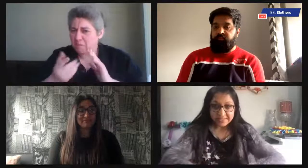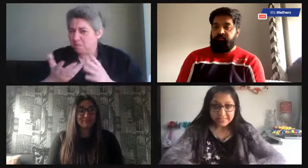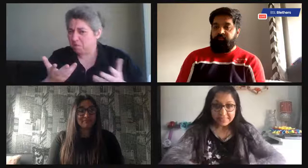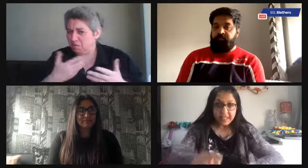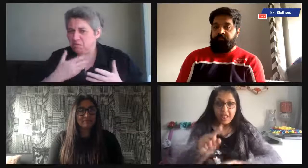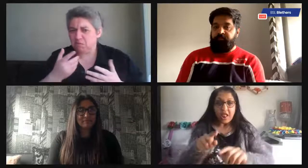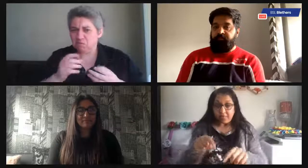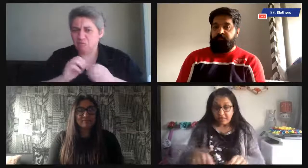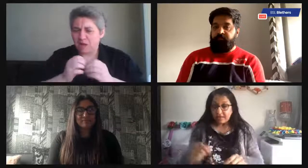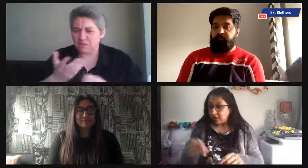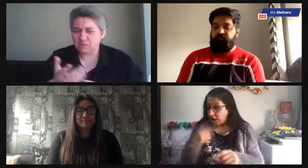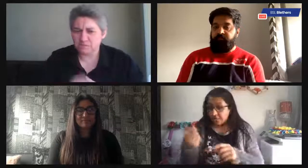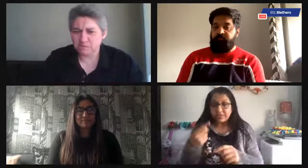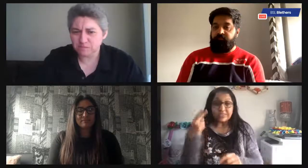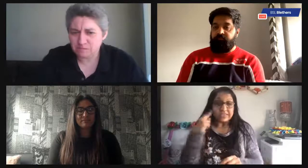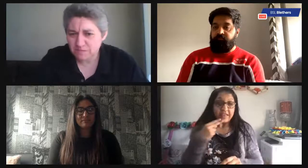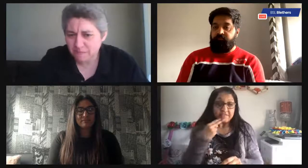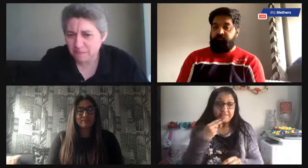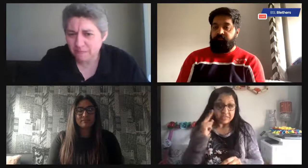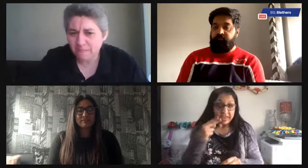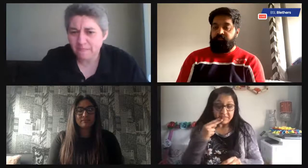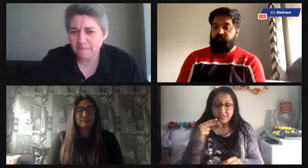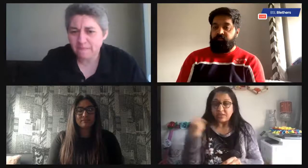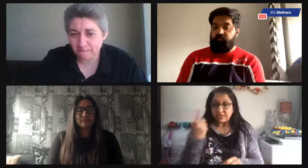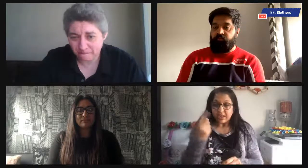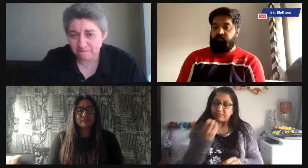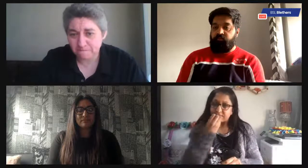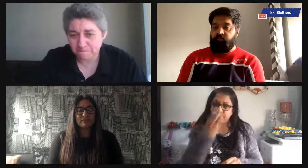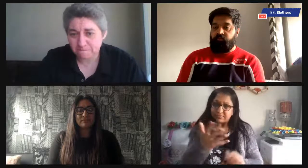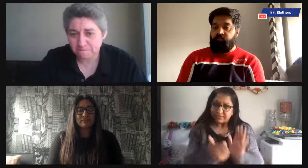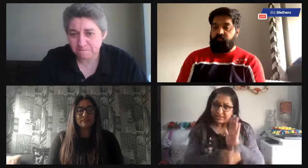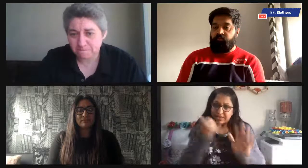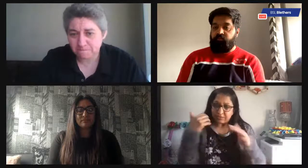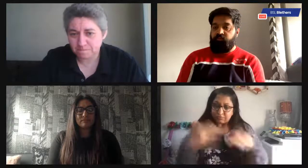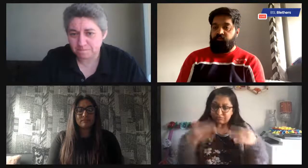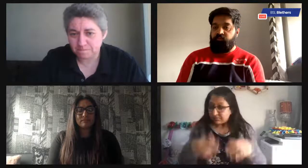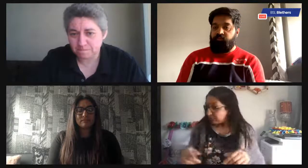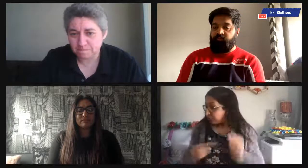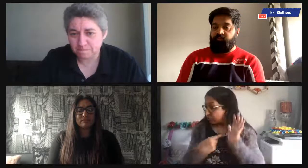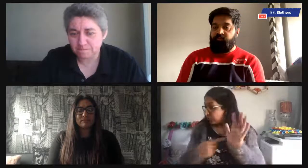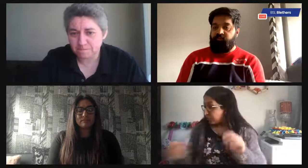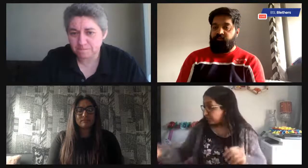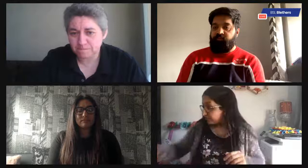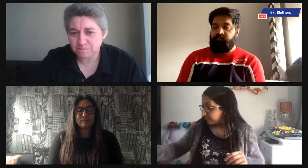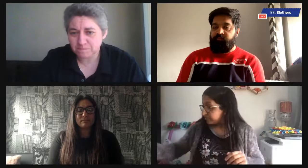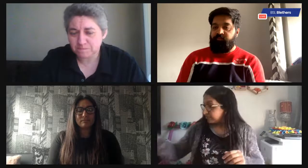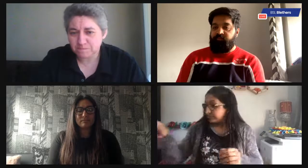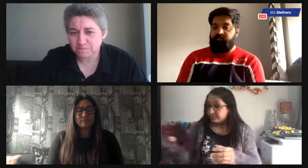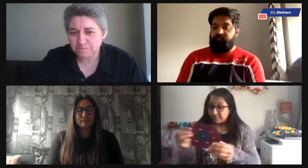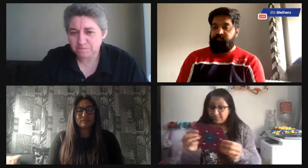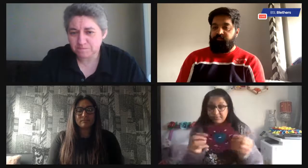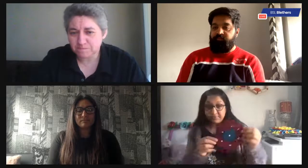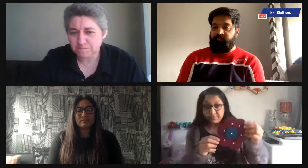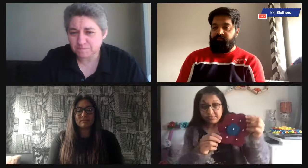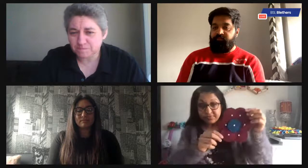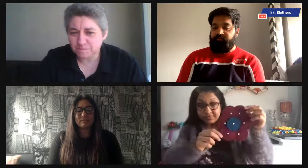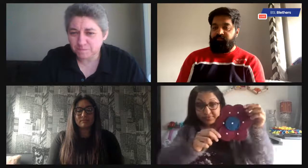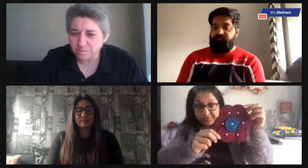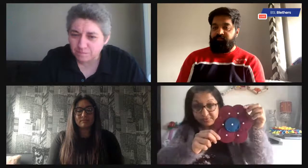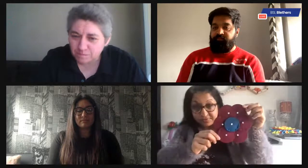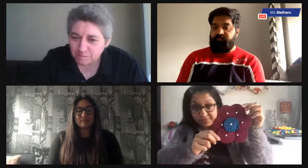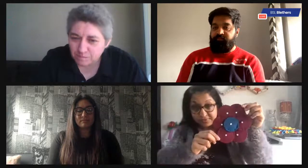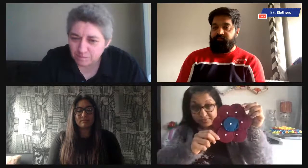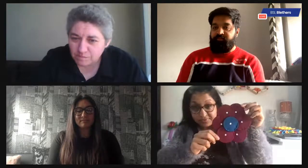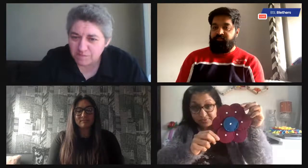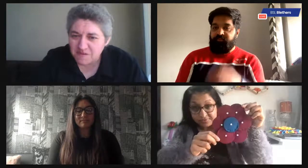this spray. Have you got any other examples of crafts? Well, all of these things have been done with deaf people, and I want to show you this one